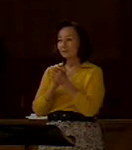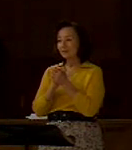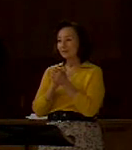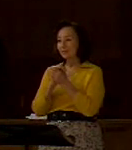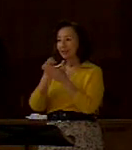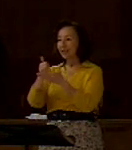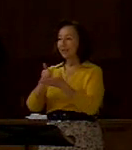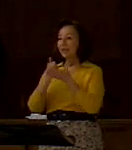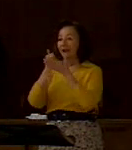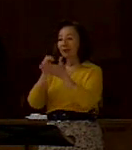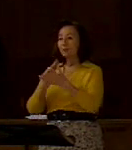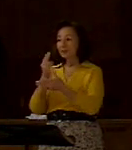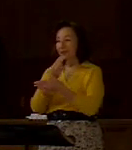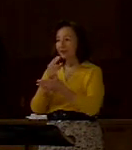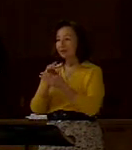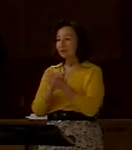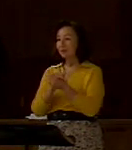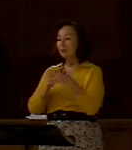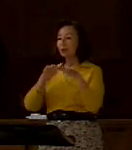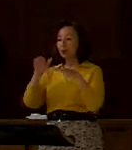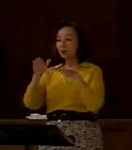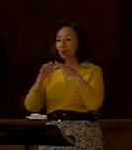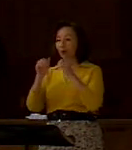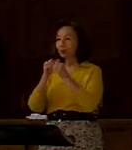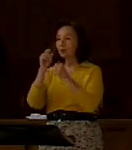Help us to walk with you,